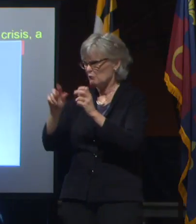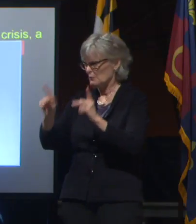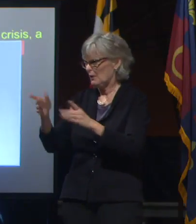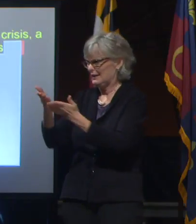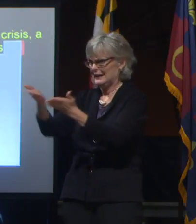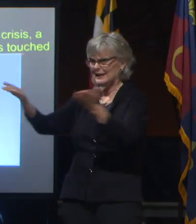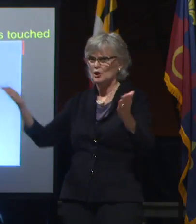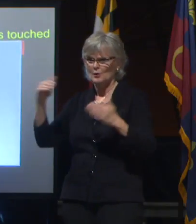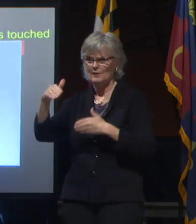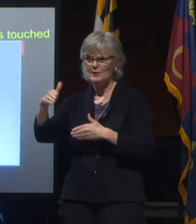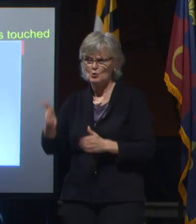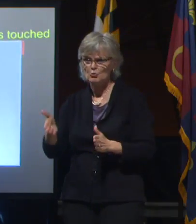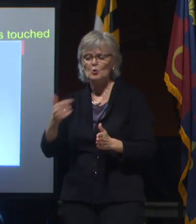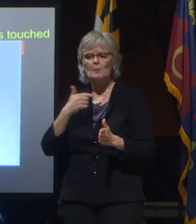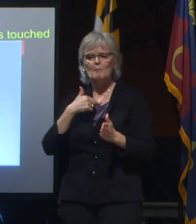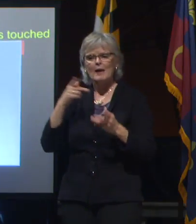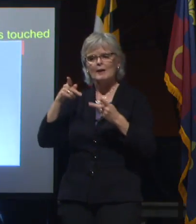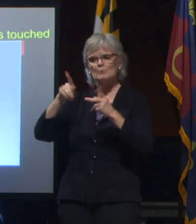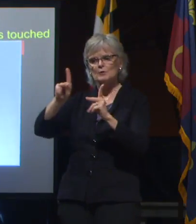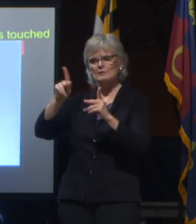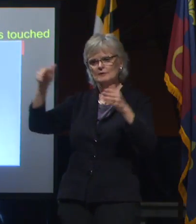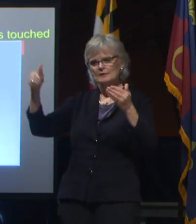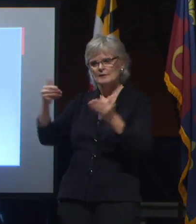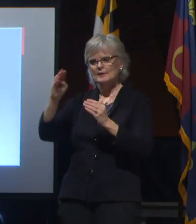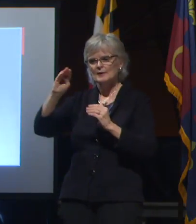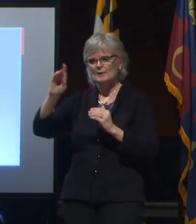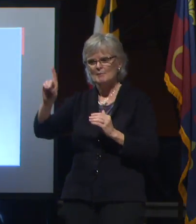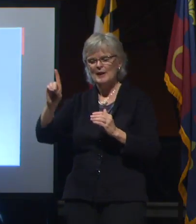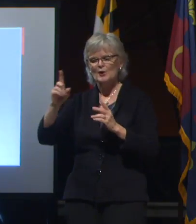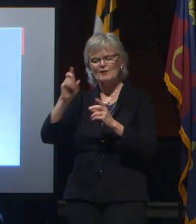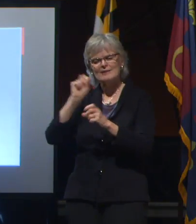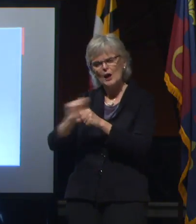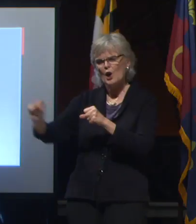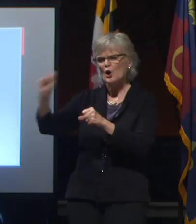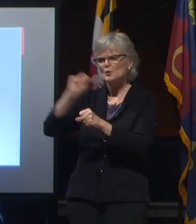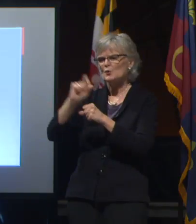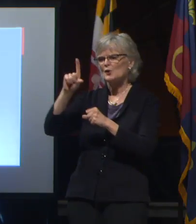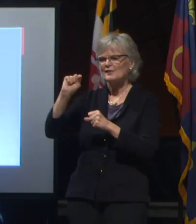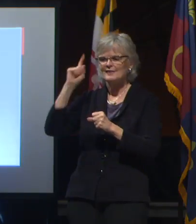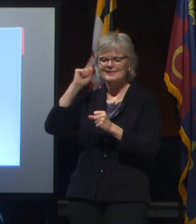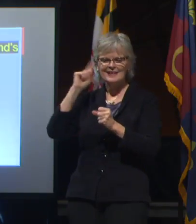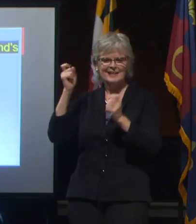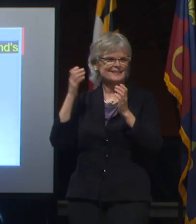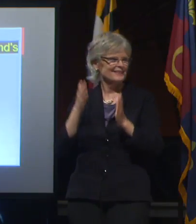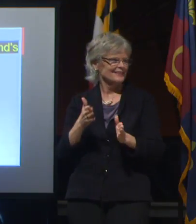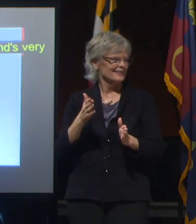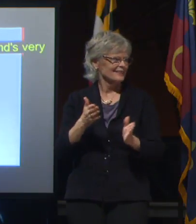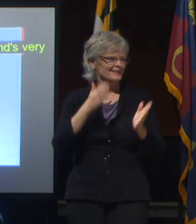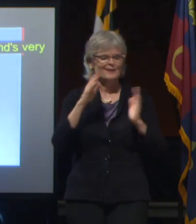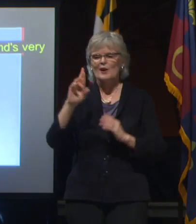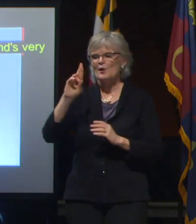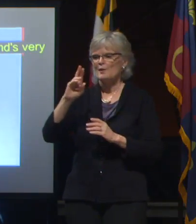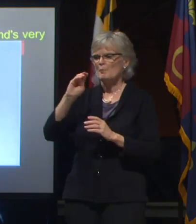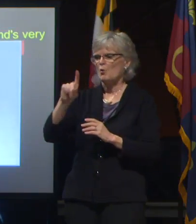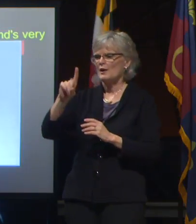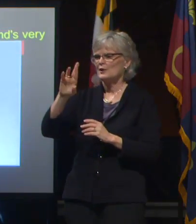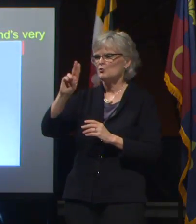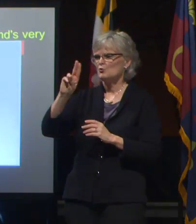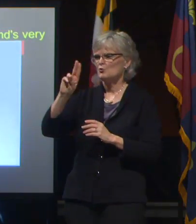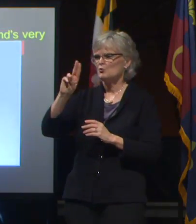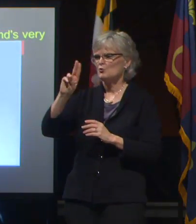room. It's my privilege to introduce Maryland's very hard-working Lieutenant Governor, Boyd Rutherford.